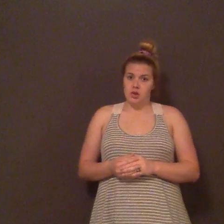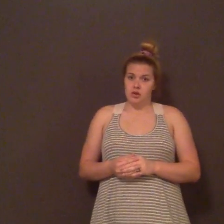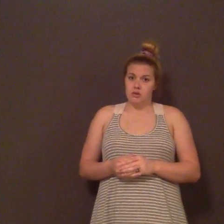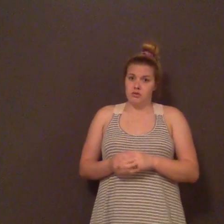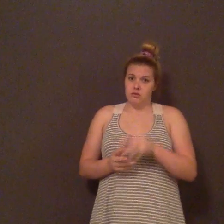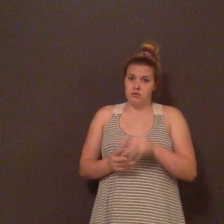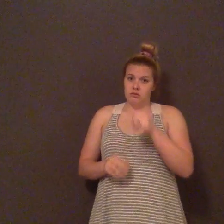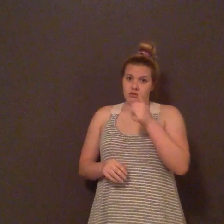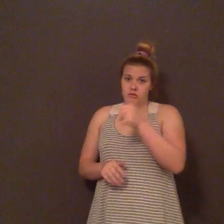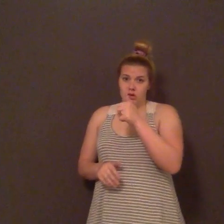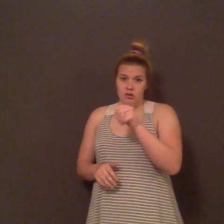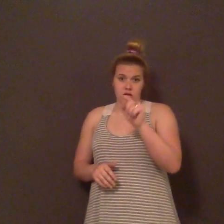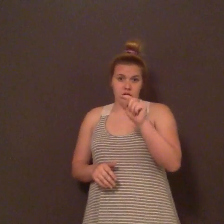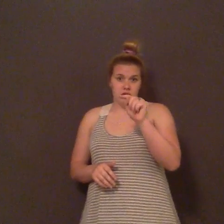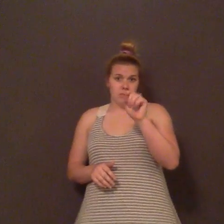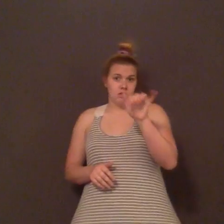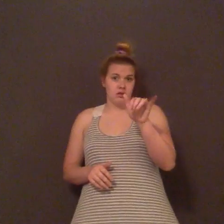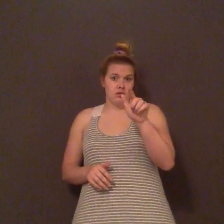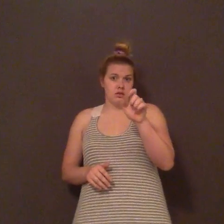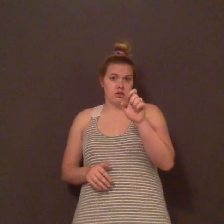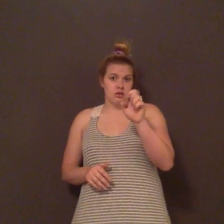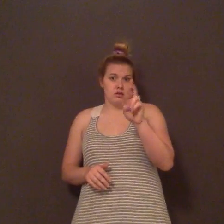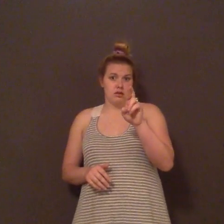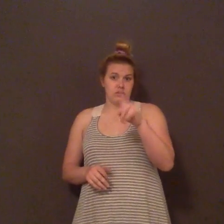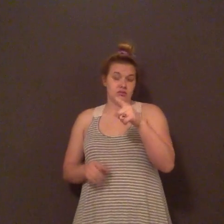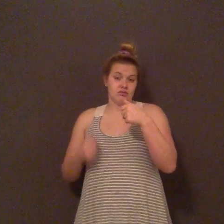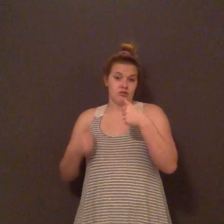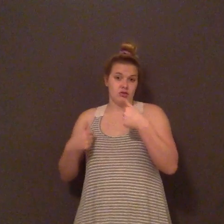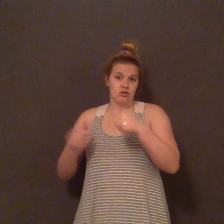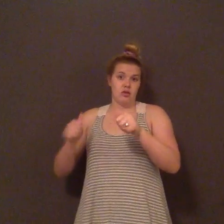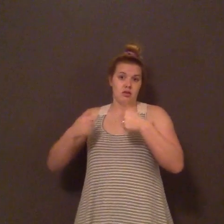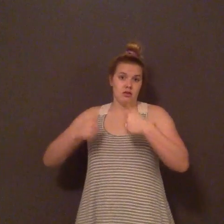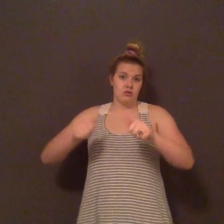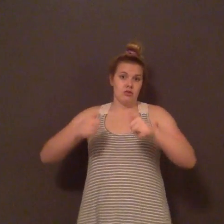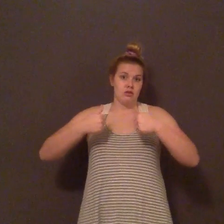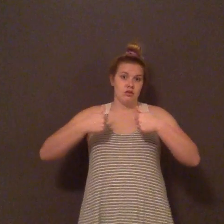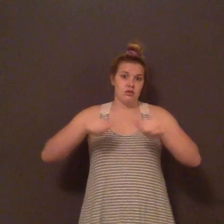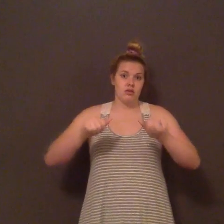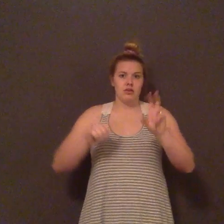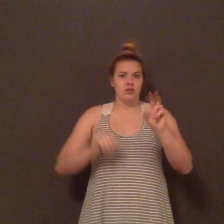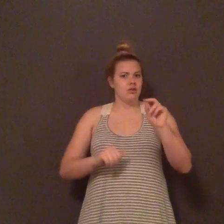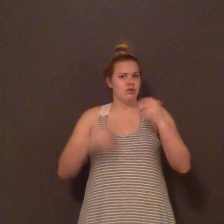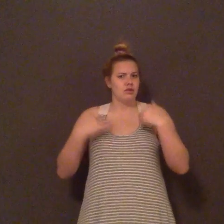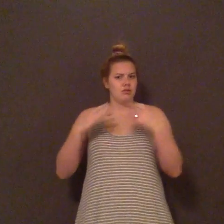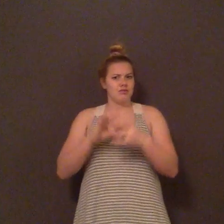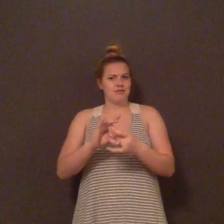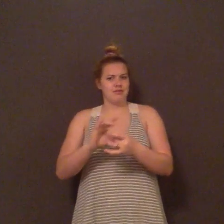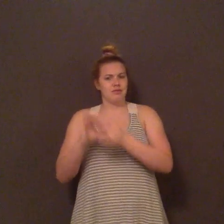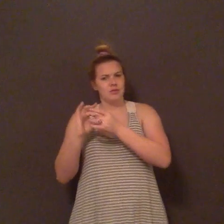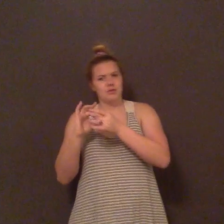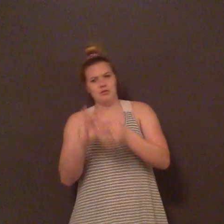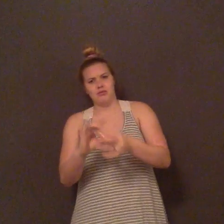that game with Rachel? Oh, yeah, and striking out. Actually, we're building a meaningful relationship, something you two amateurs wouldn't know anything